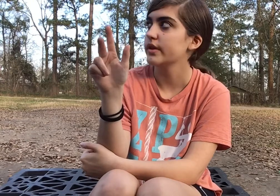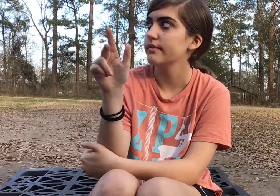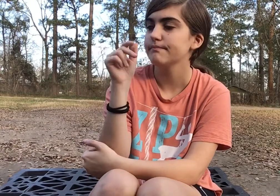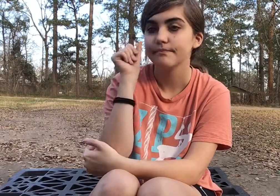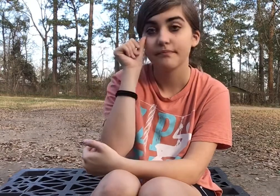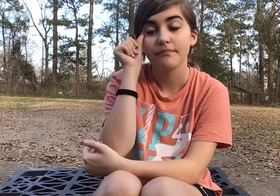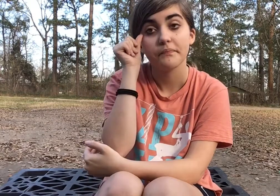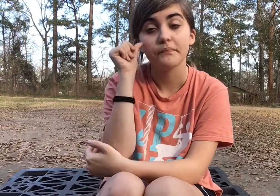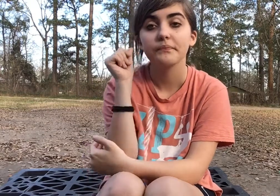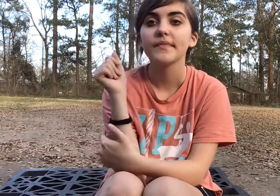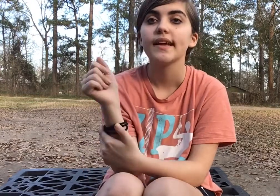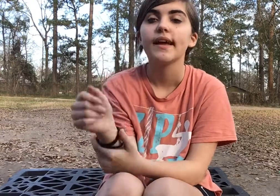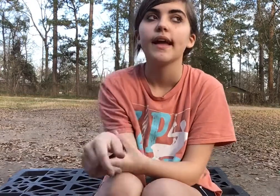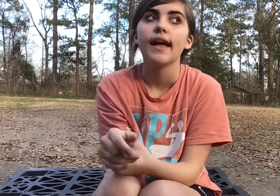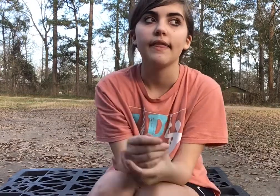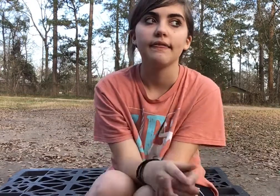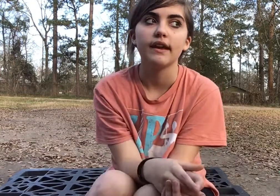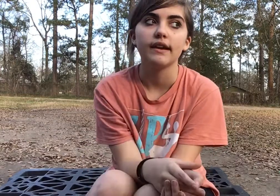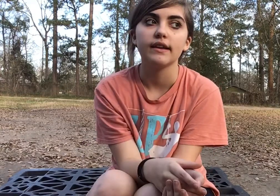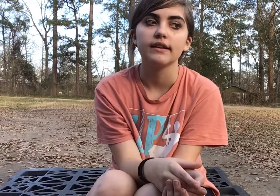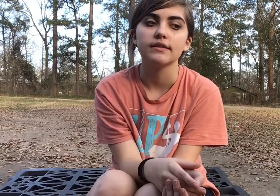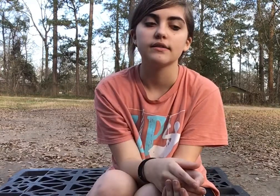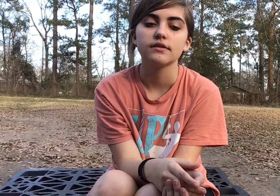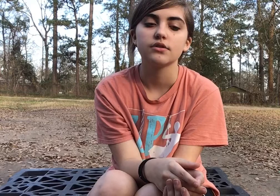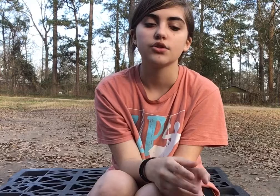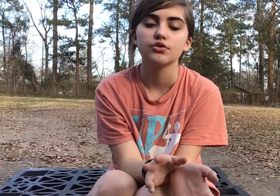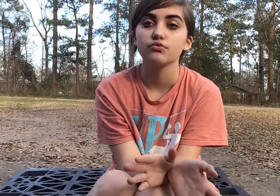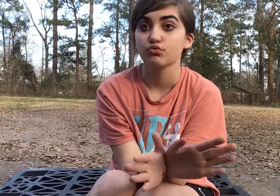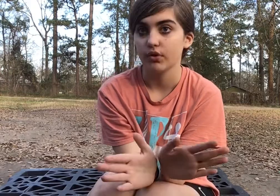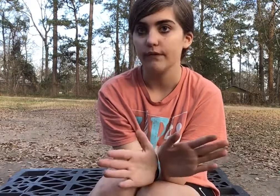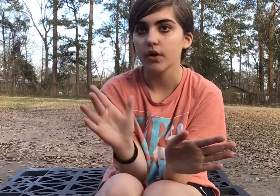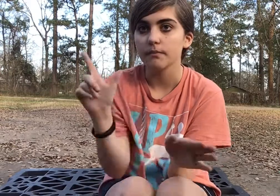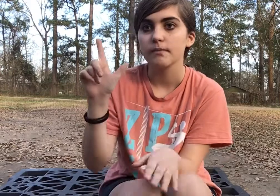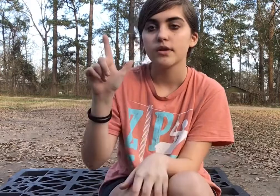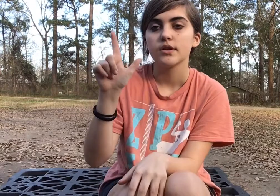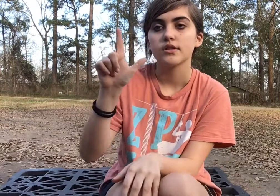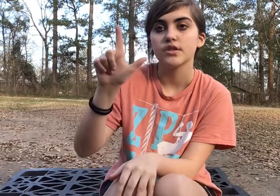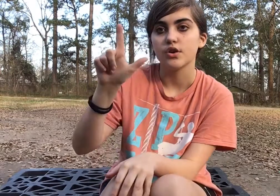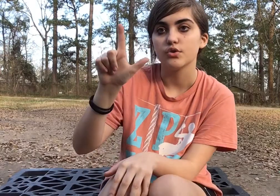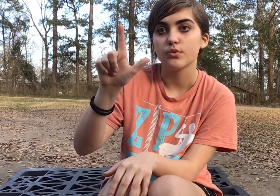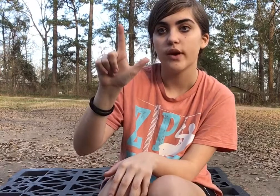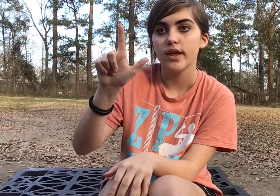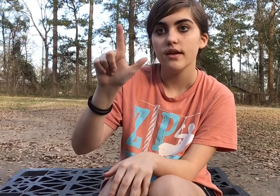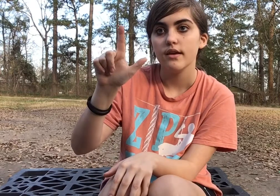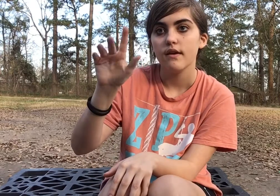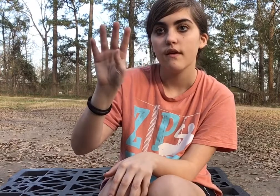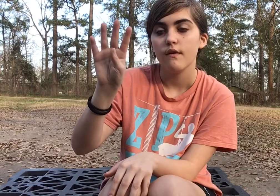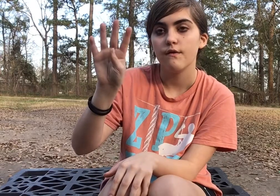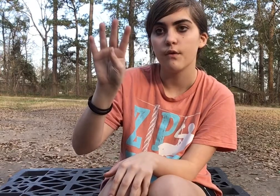23. And then it's 24. So